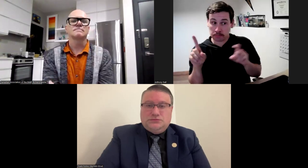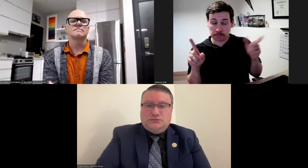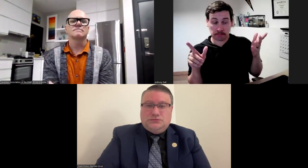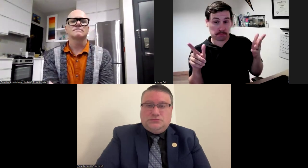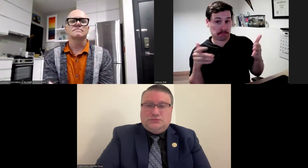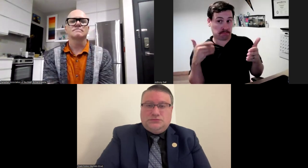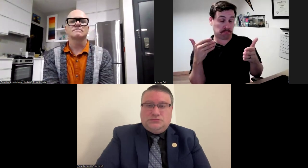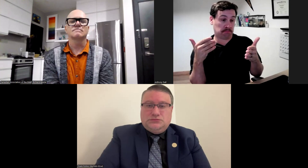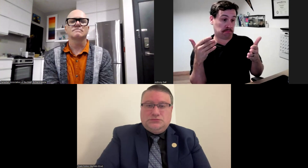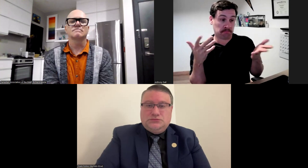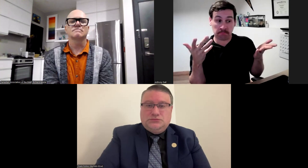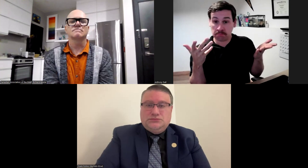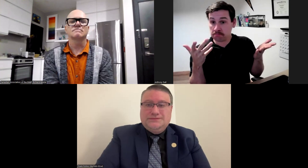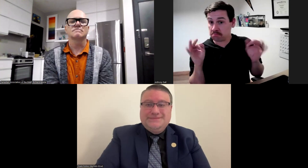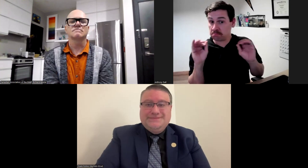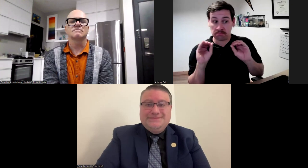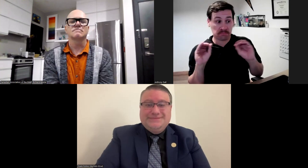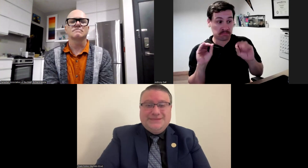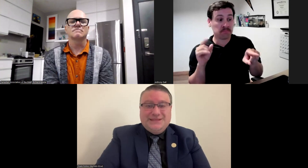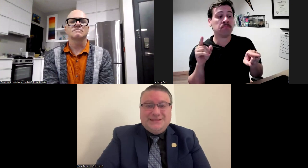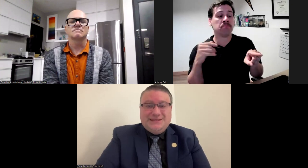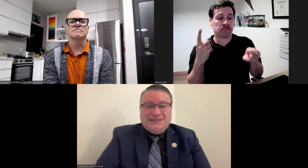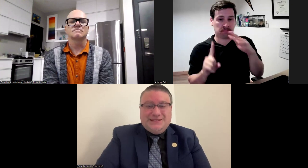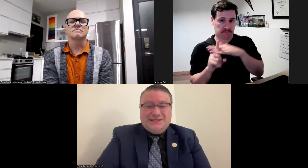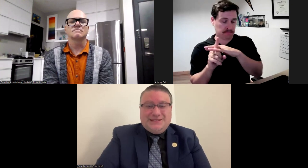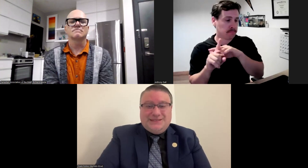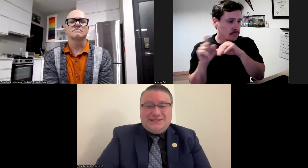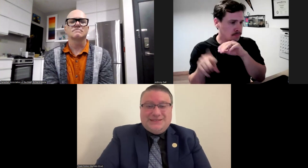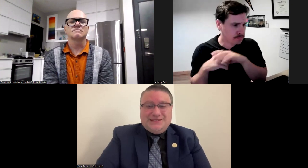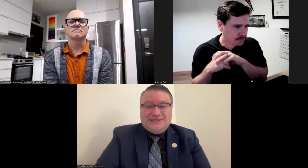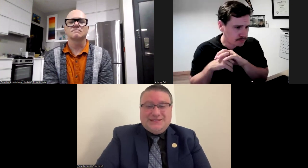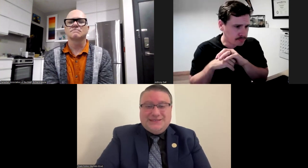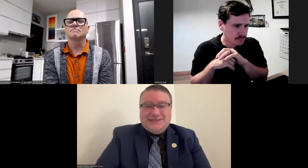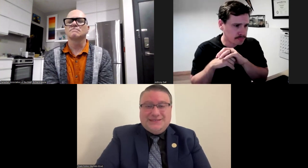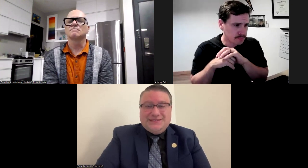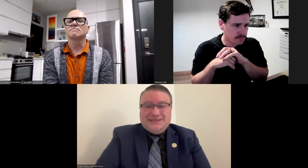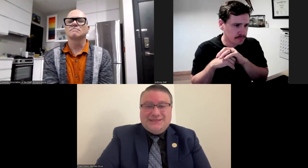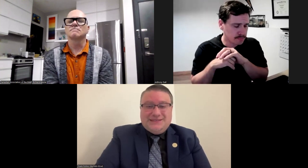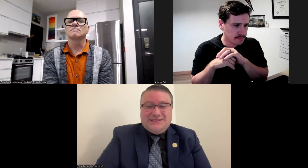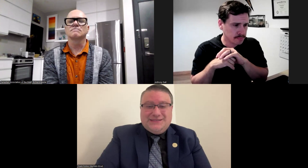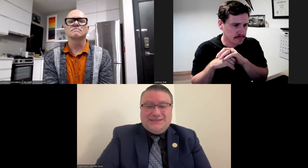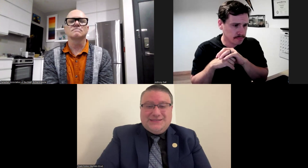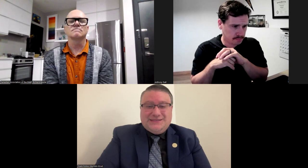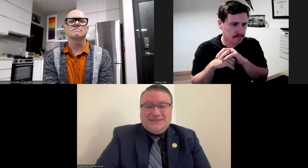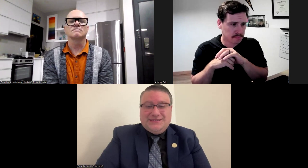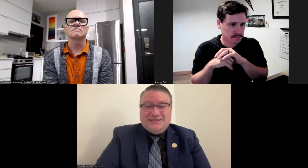Awesome. Are there any other questions? Oh, I do see a question come in here. Let me look.